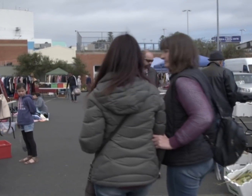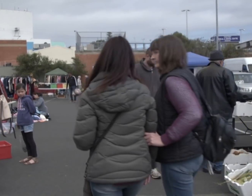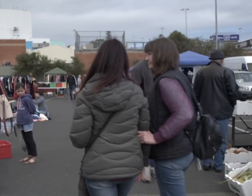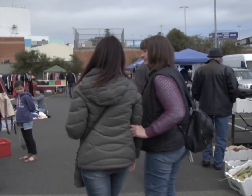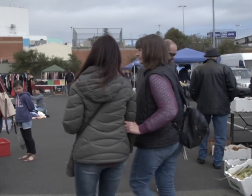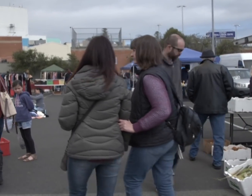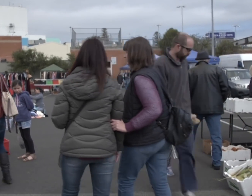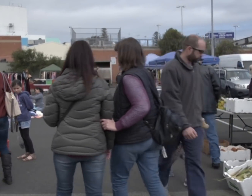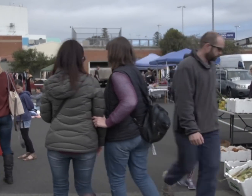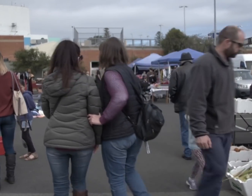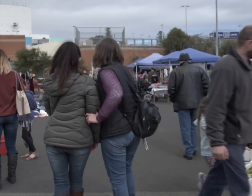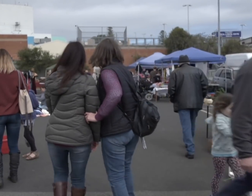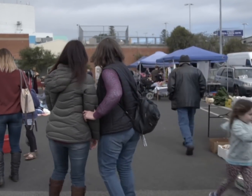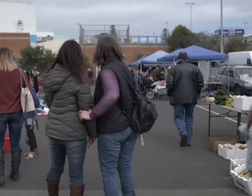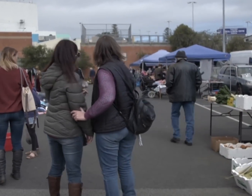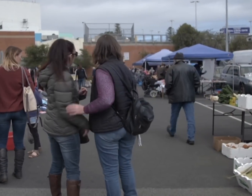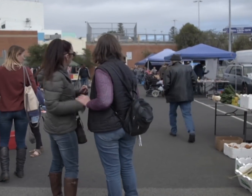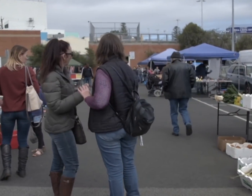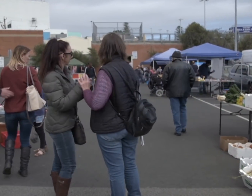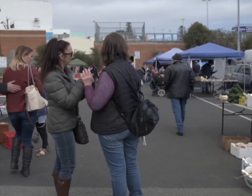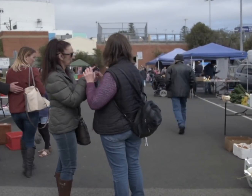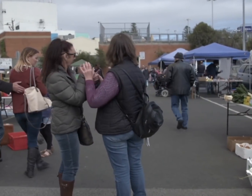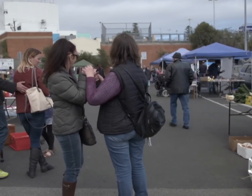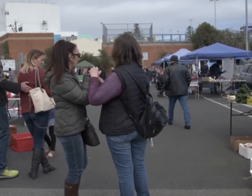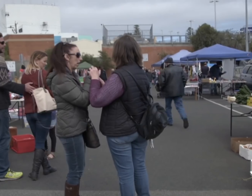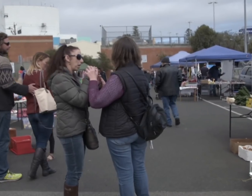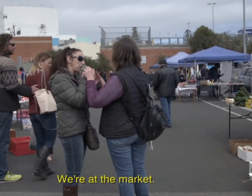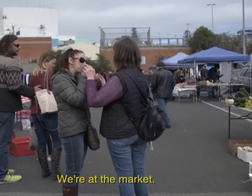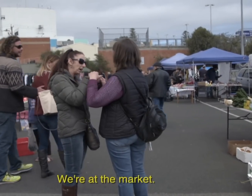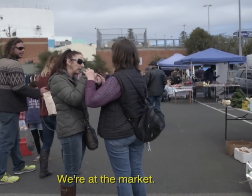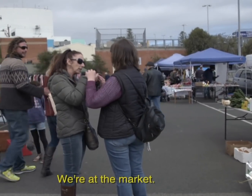deaf herself. She can help me to be involved in that community.